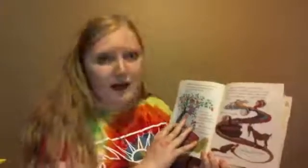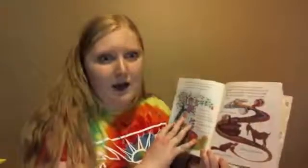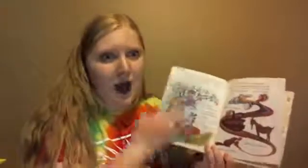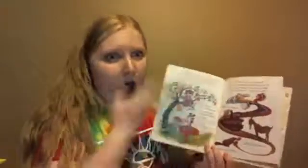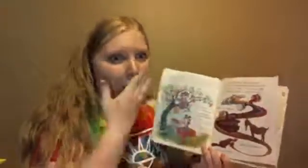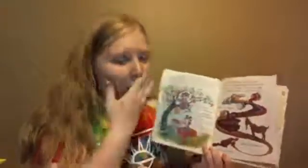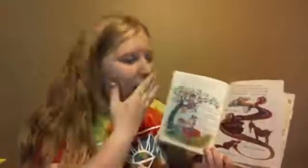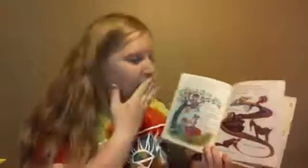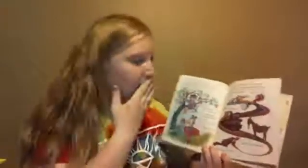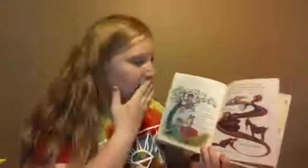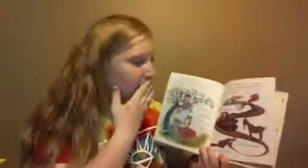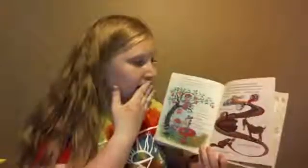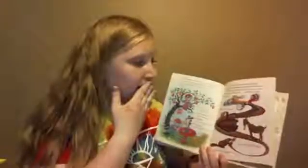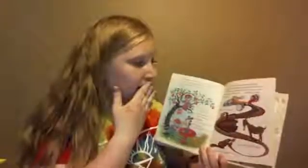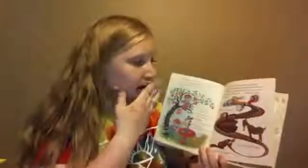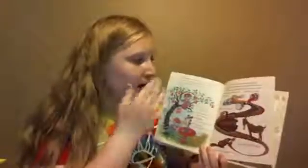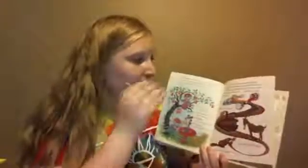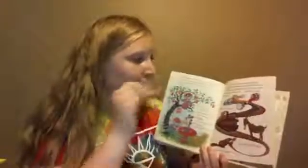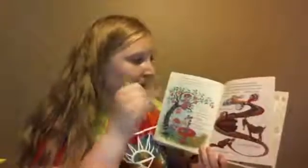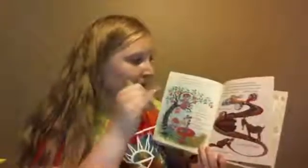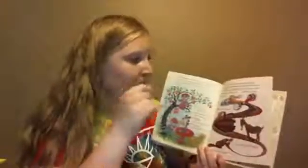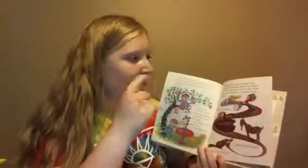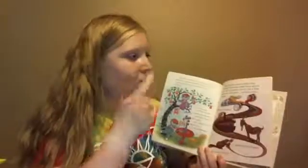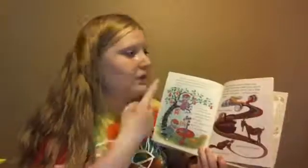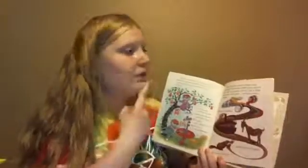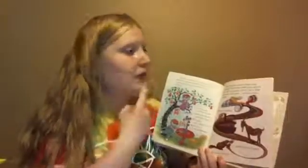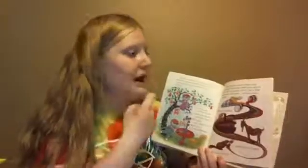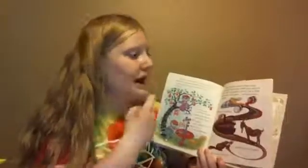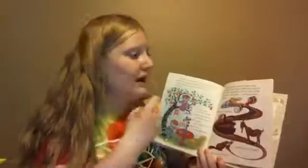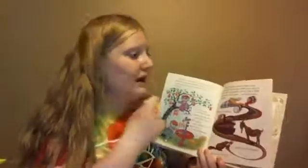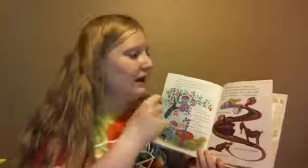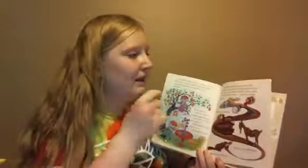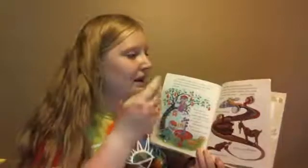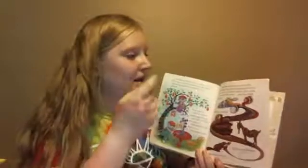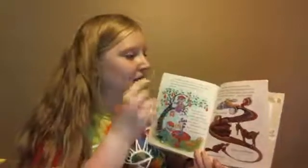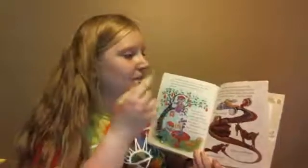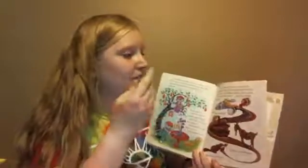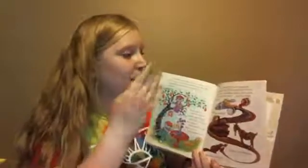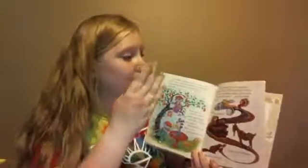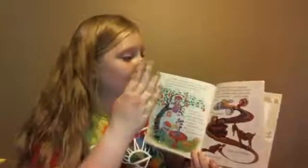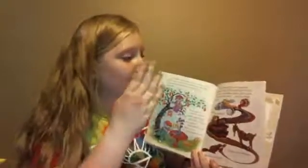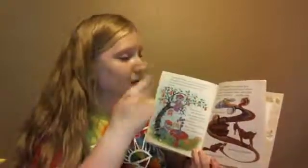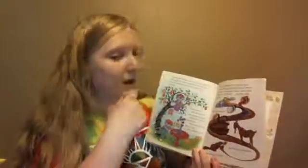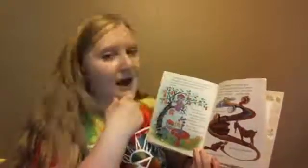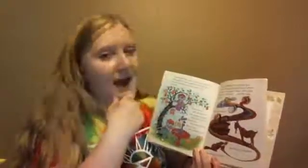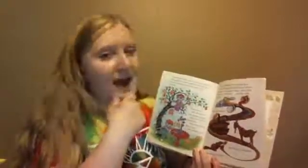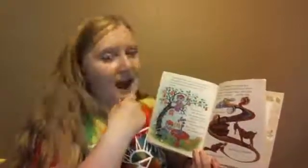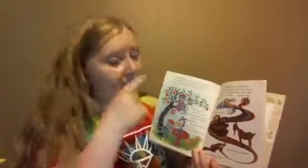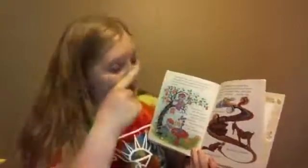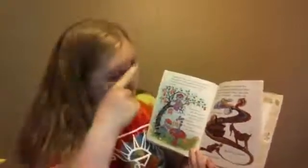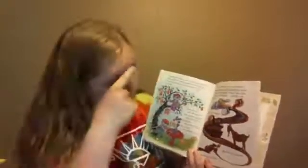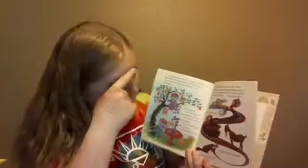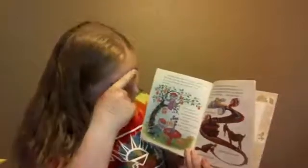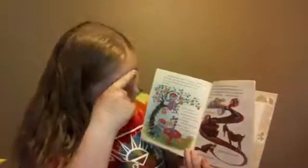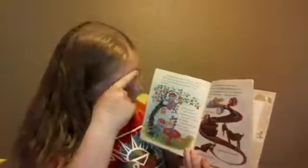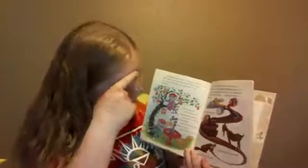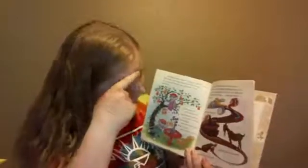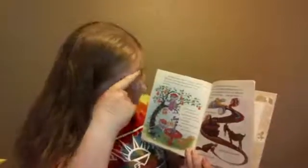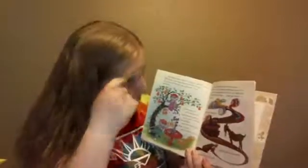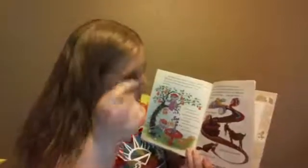together. Oh no! Yellow, red, a little blue, and a little